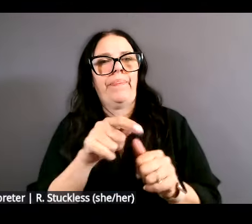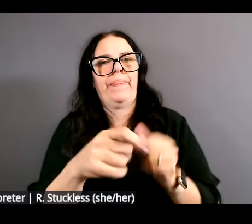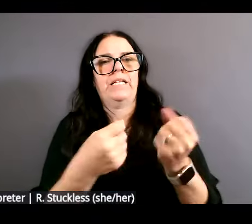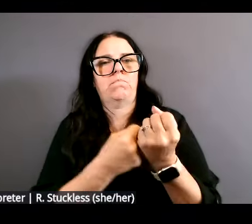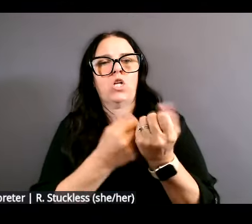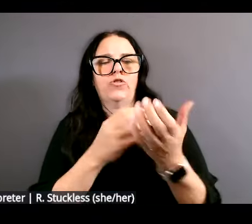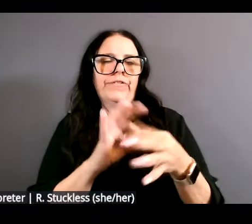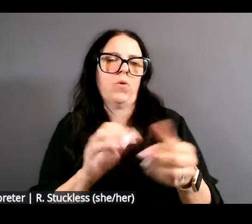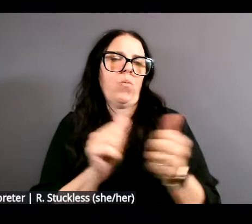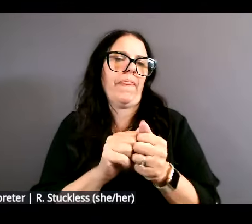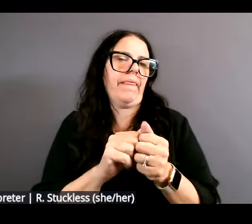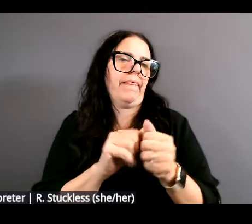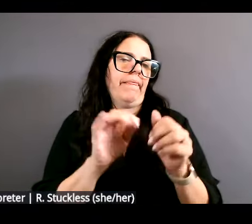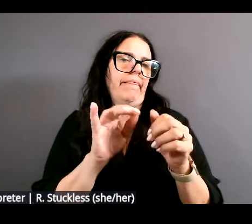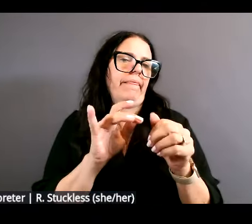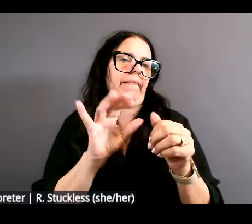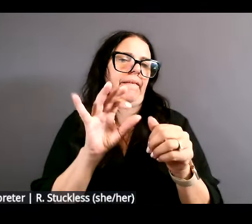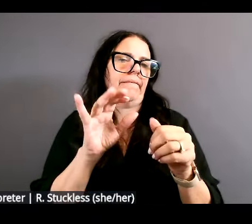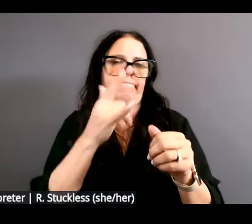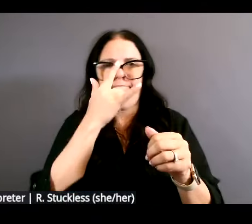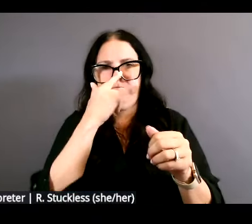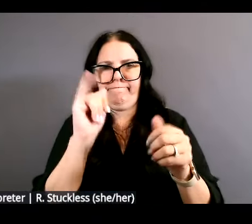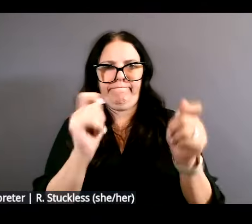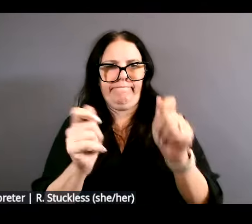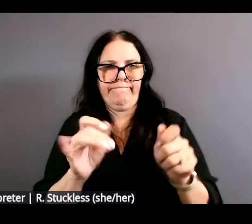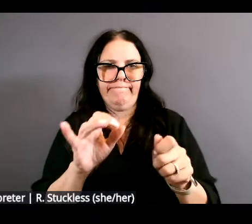changes being made. We are going over things